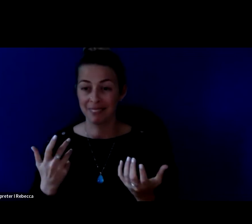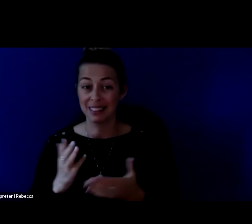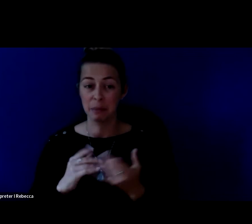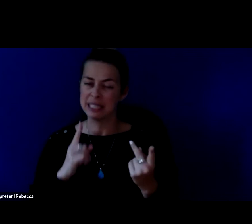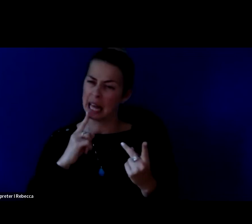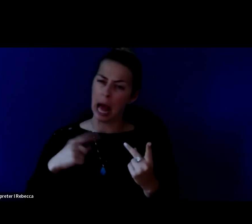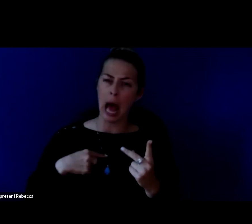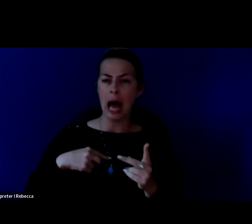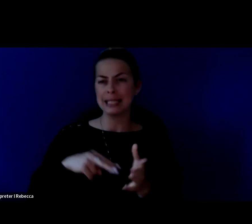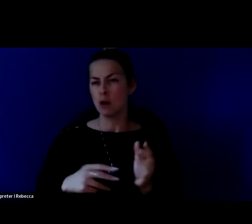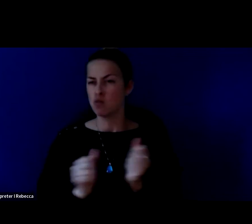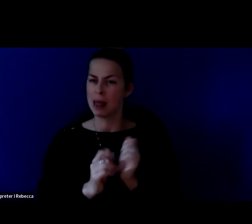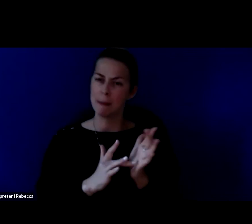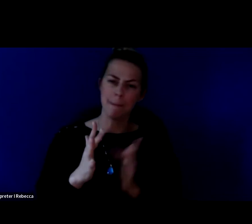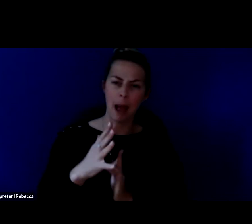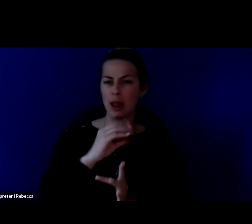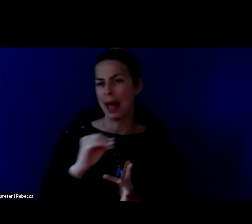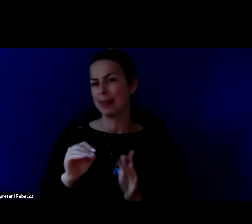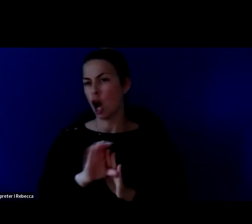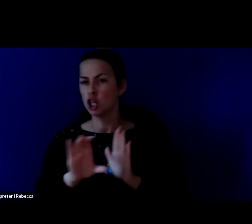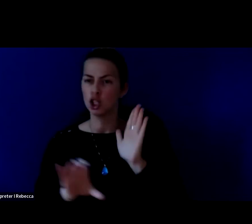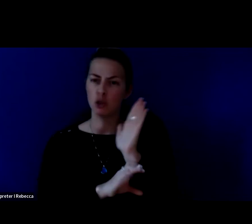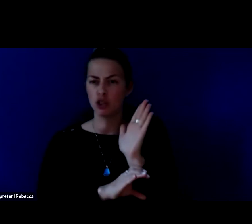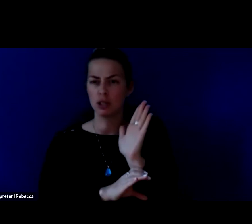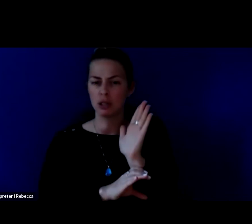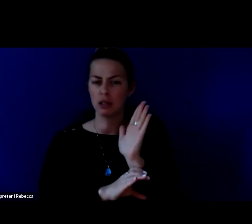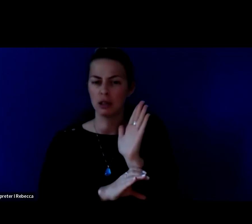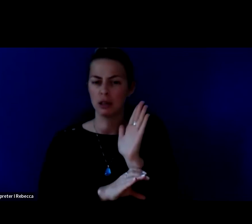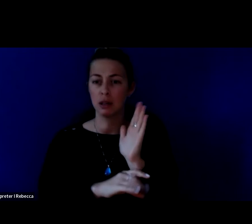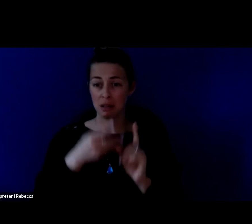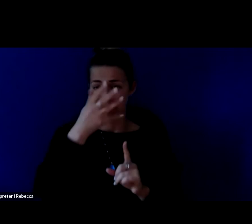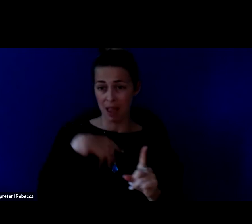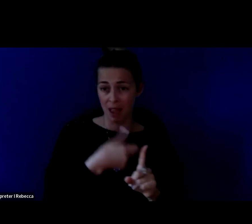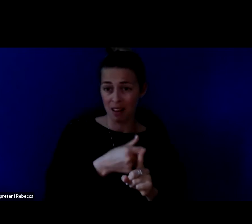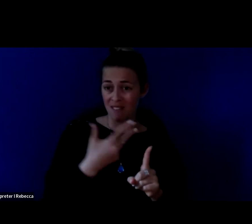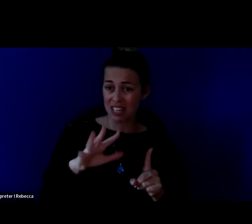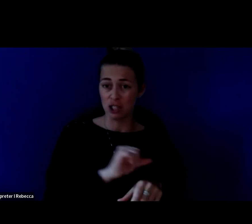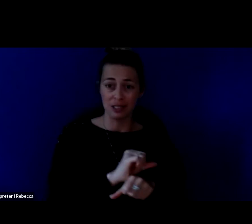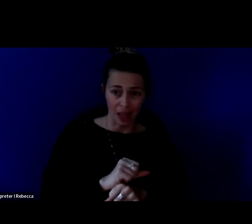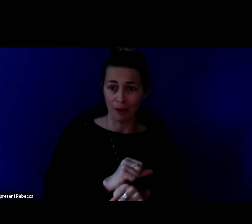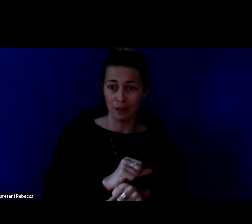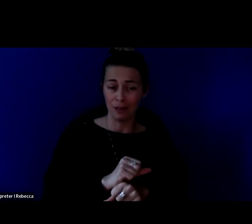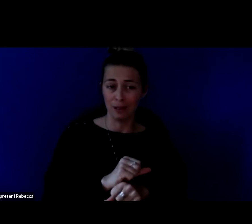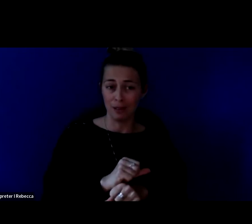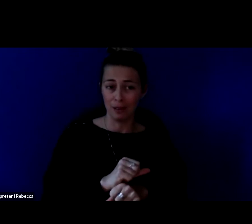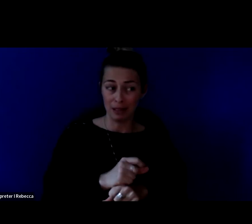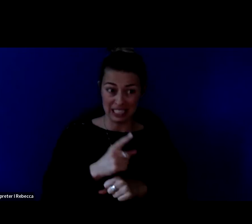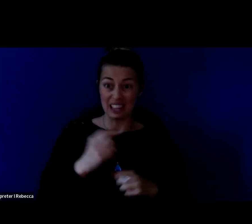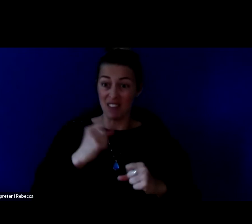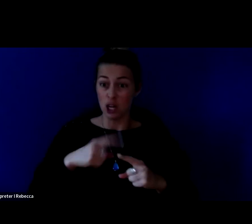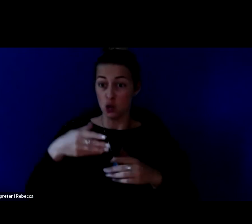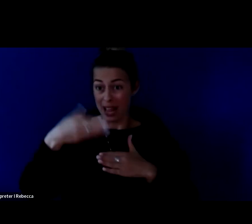stand with the Bible and the Constitution." This is somebody who had been enslaved, who's fighting to end slavery. He's